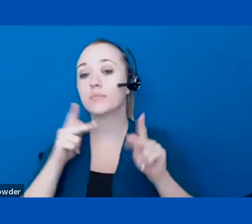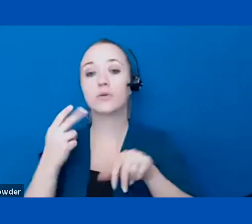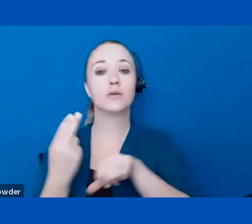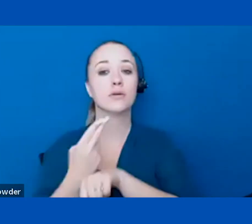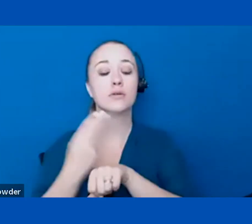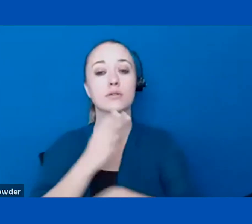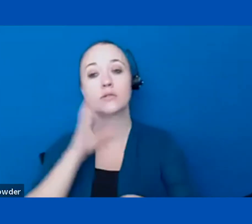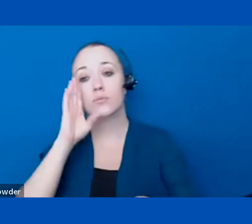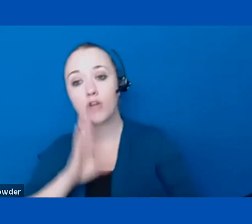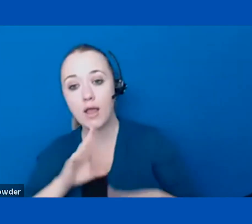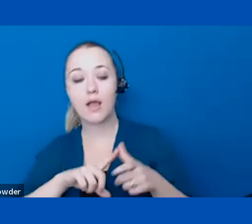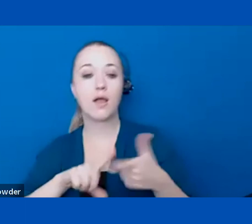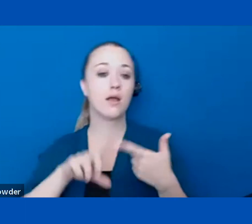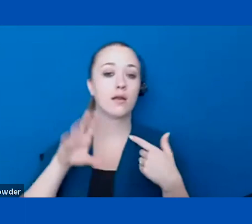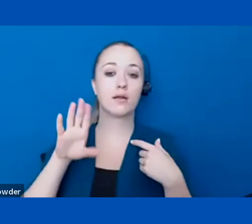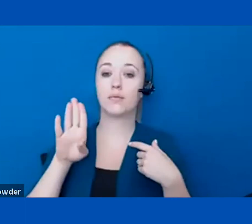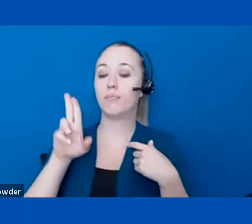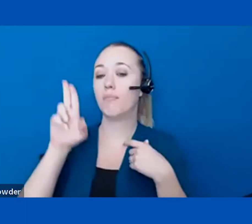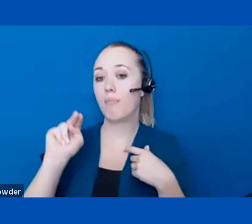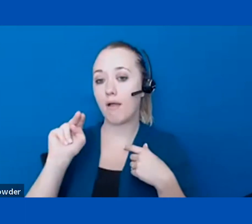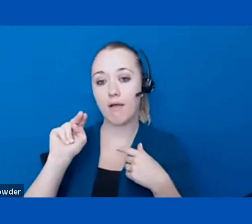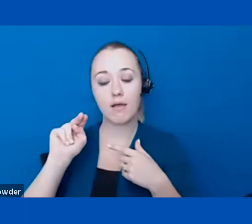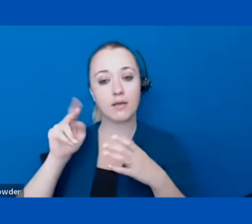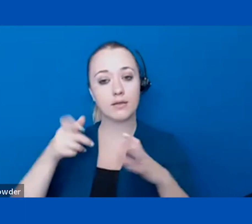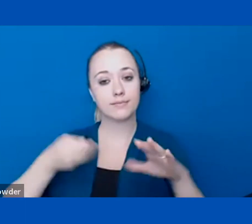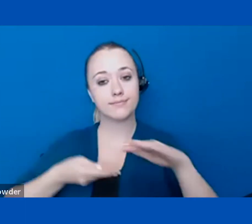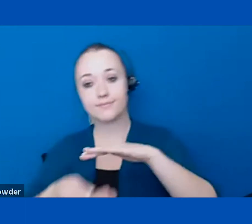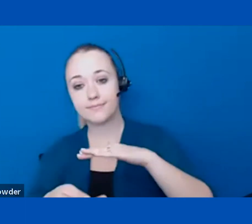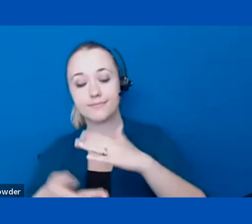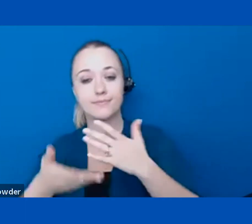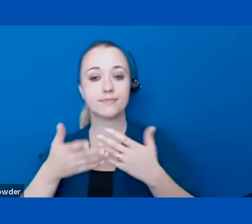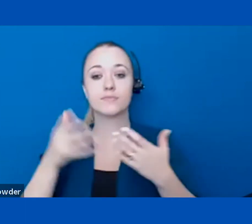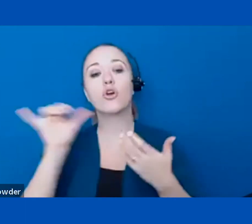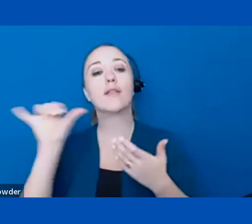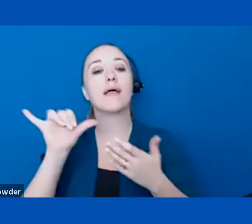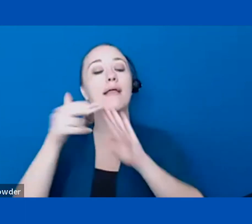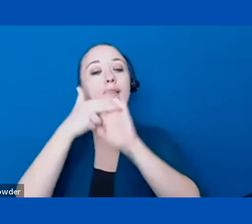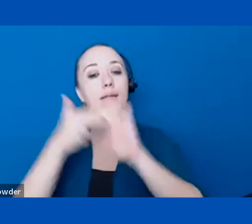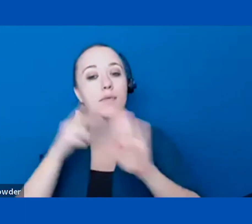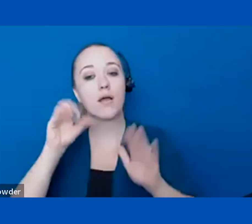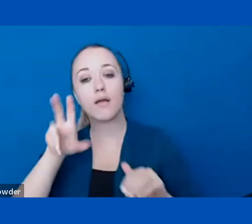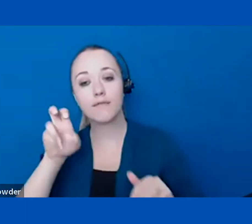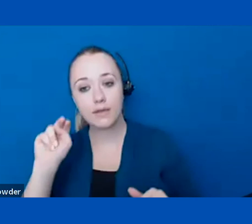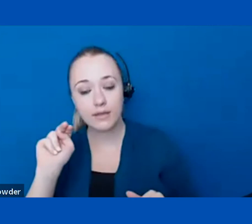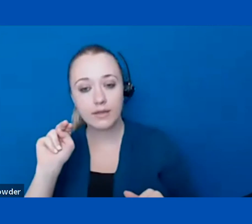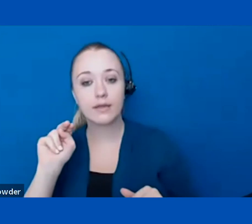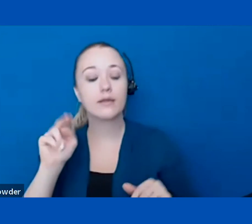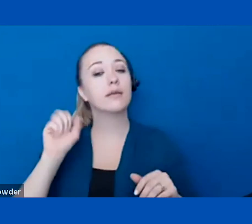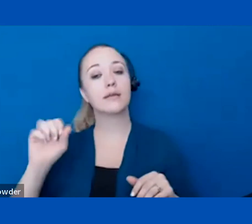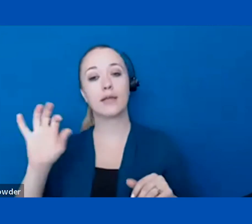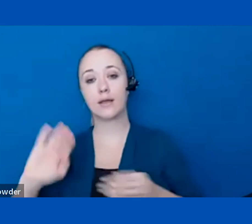mean? In terms of like maybe labeling their oven and stove and stuff like that, so they could do different things on their